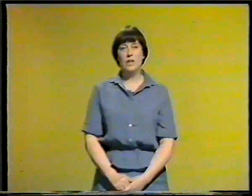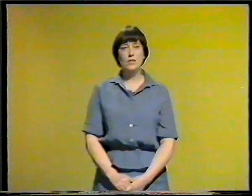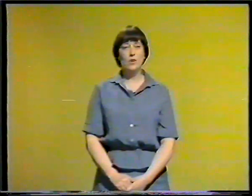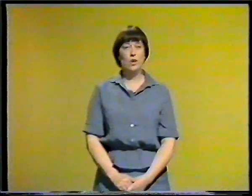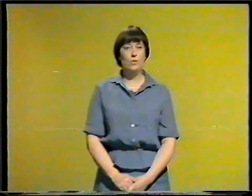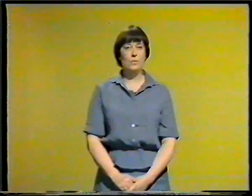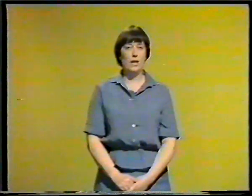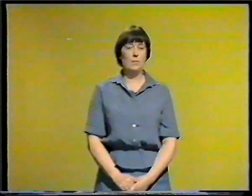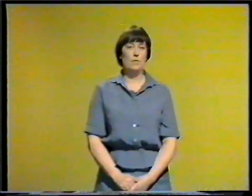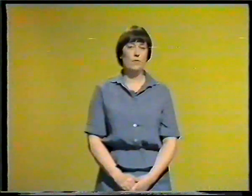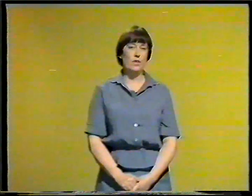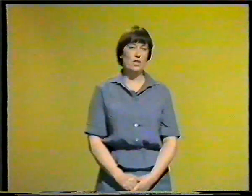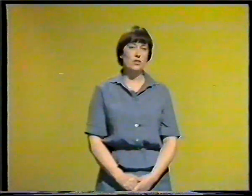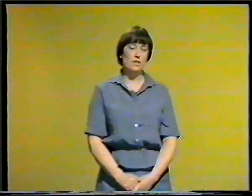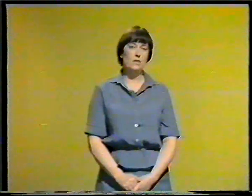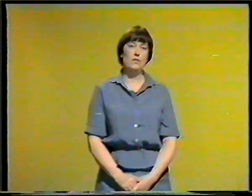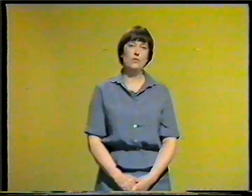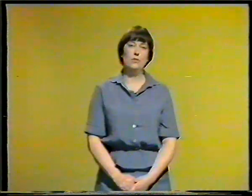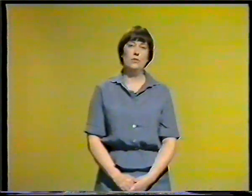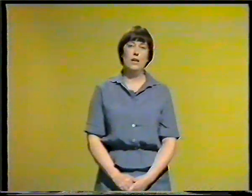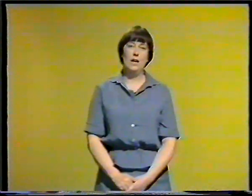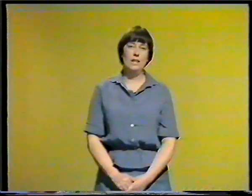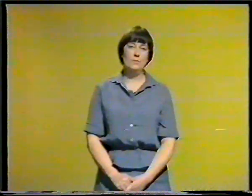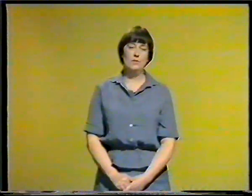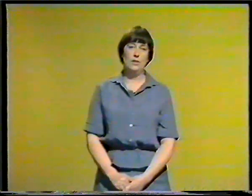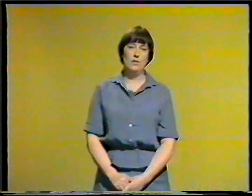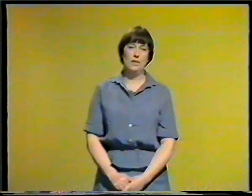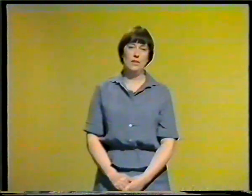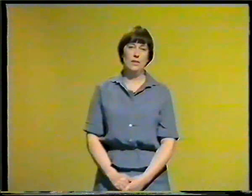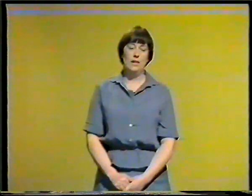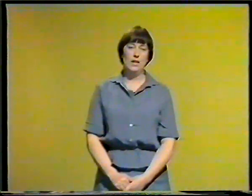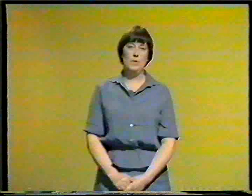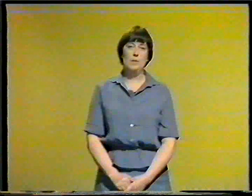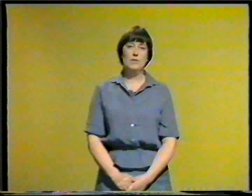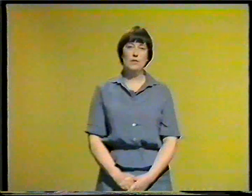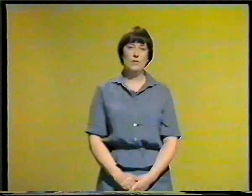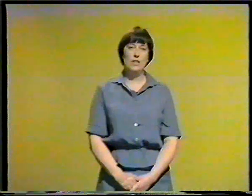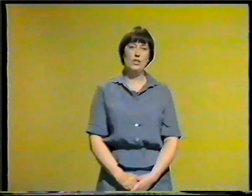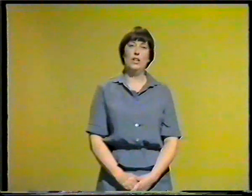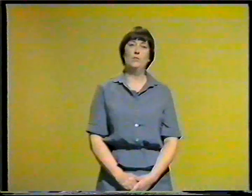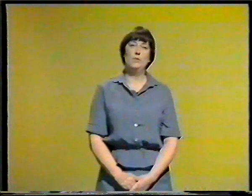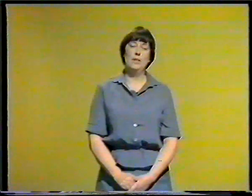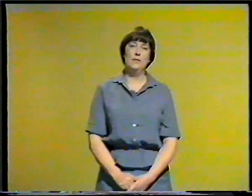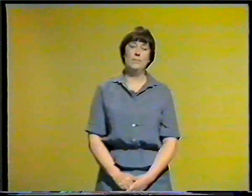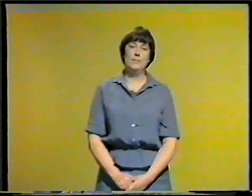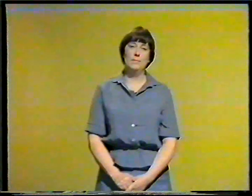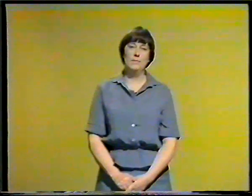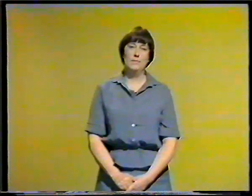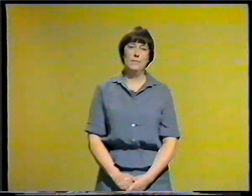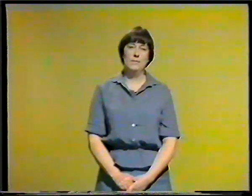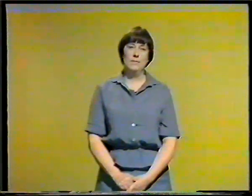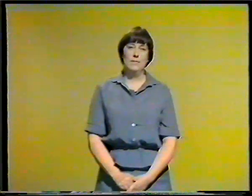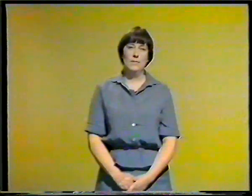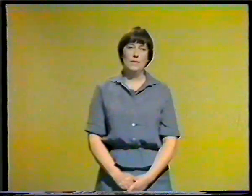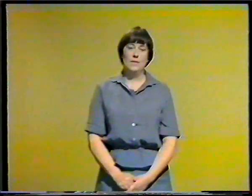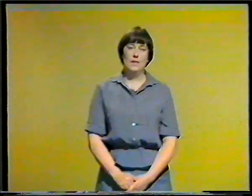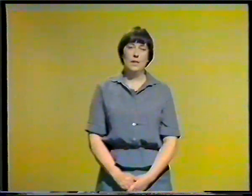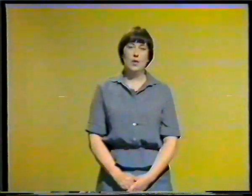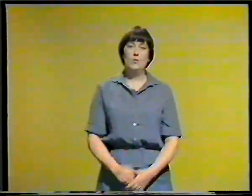your own mind for each individual item of clothing and to be able to differentiate between them. A group of you